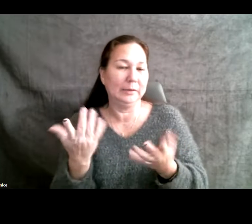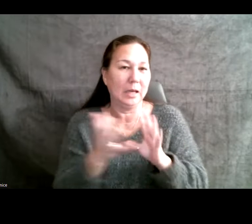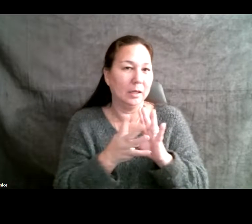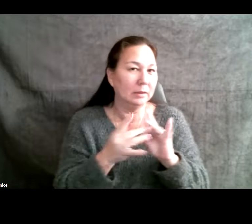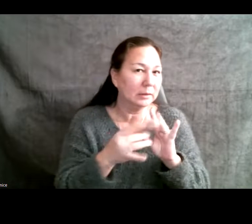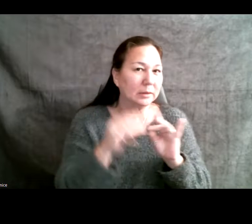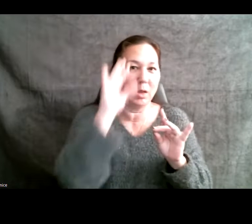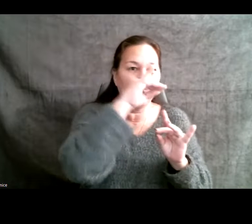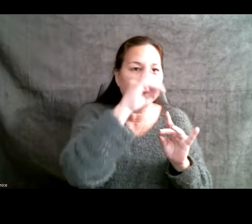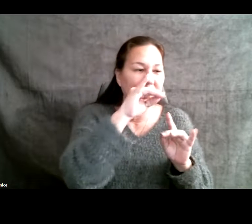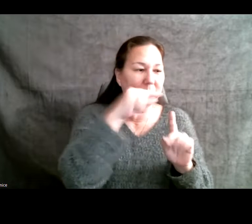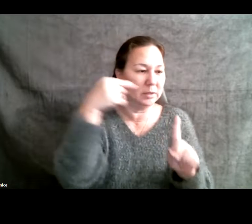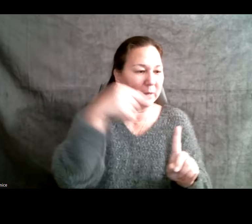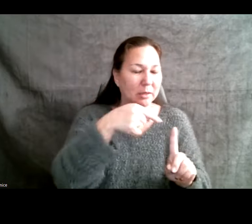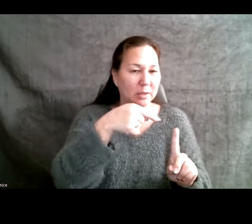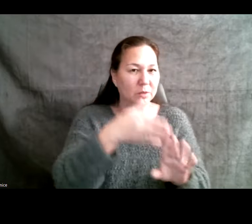opinions about this either way?